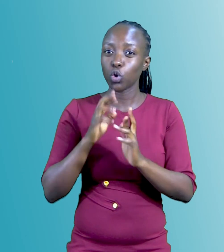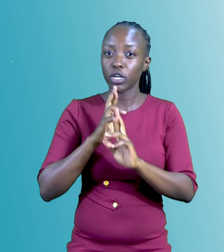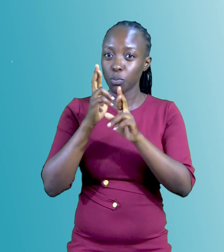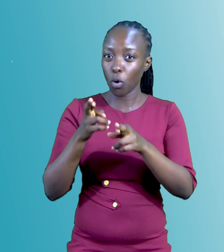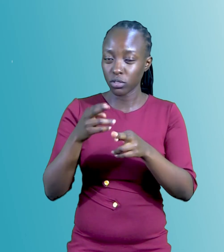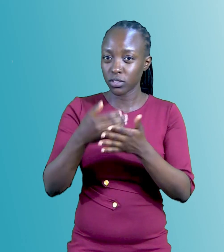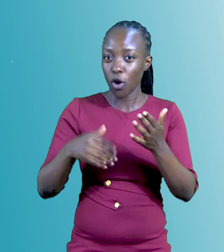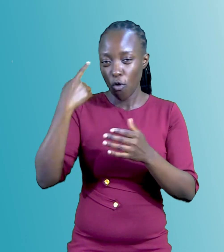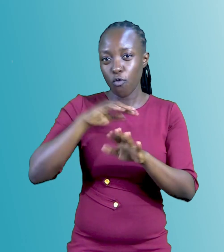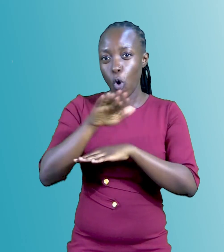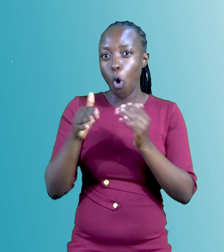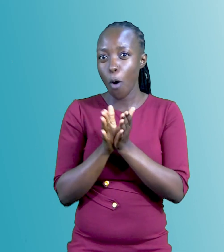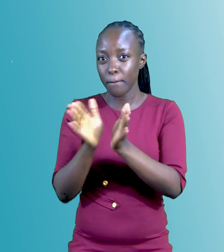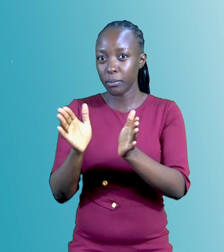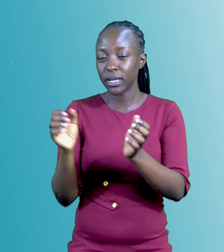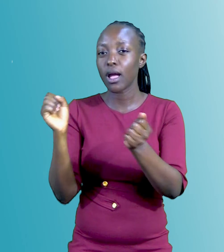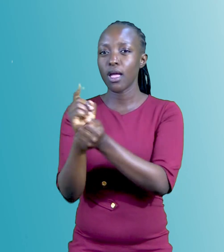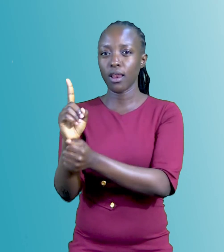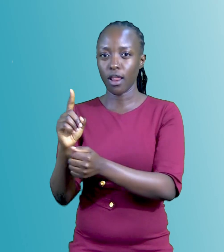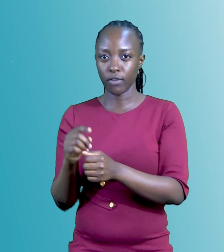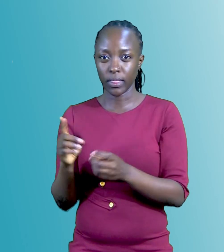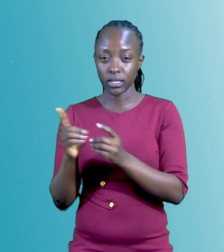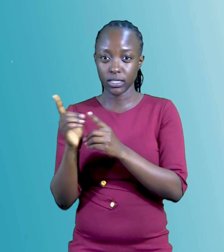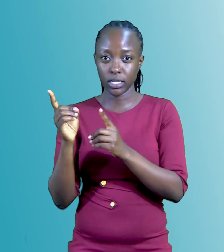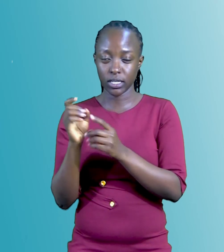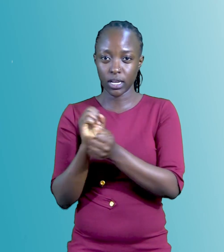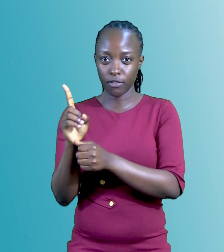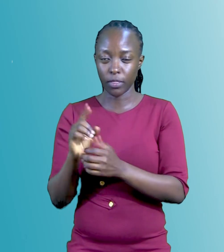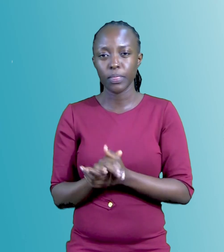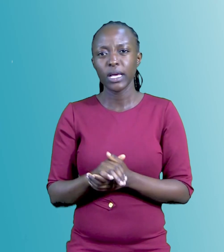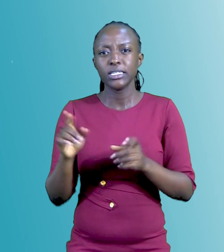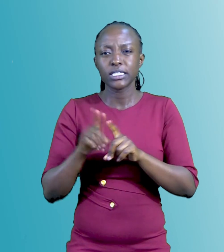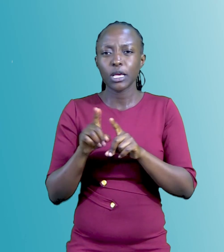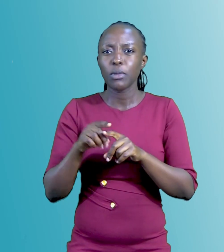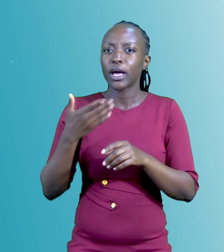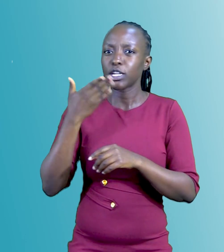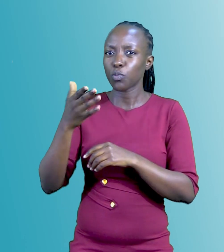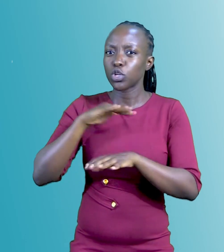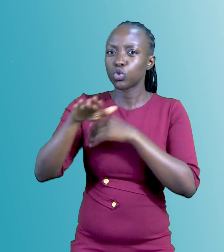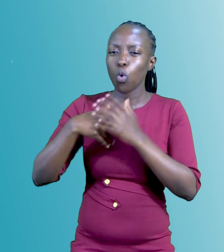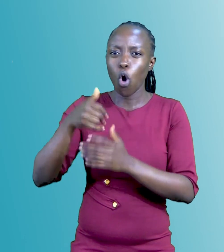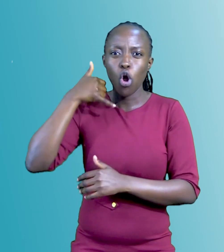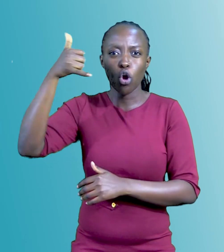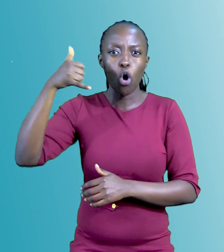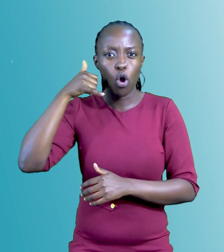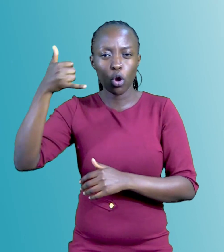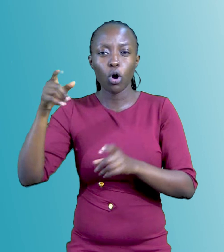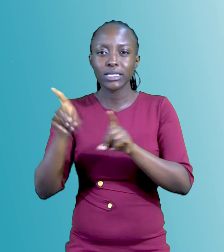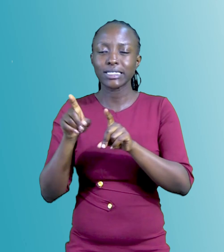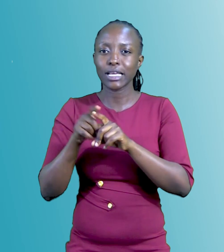11. For the service rendered on responding promptly to all telephone calls and promptly attending to all visitors, customers will be required